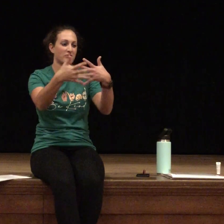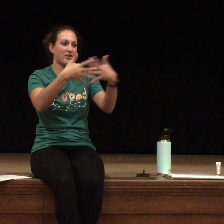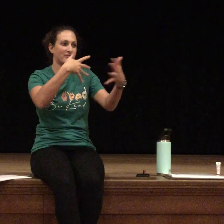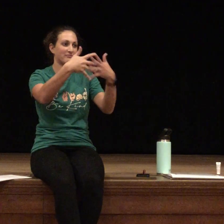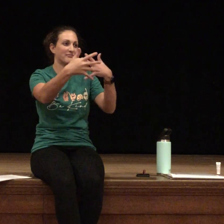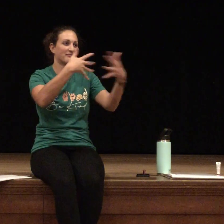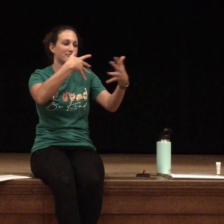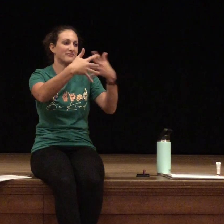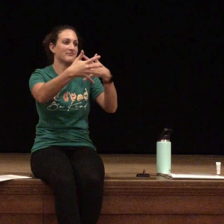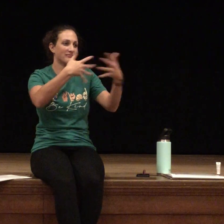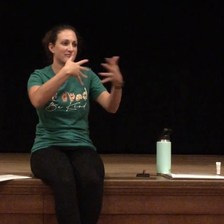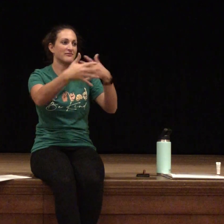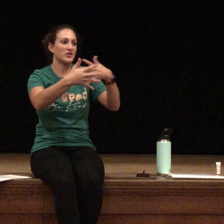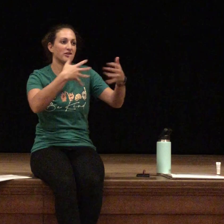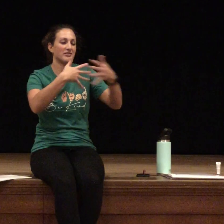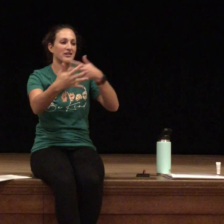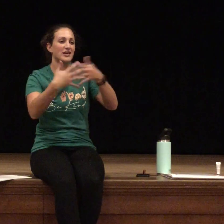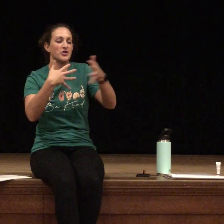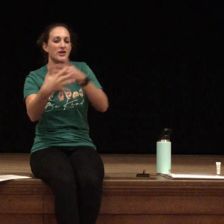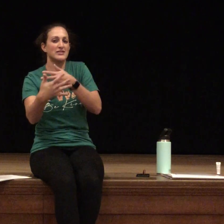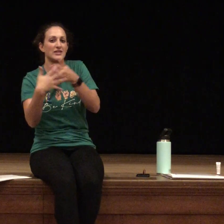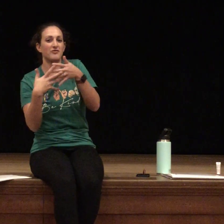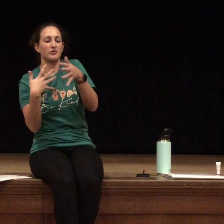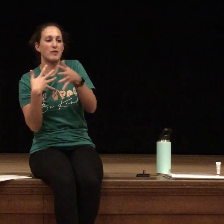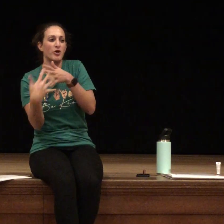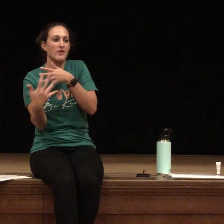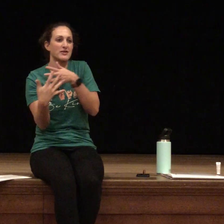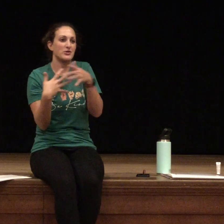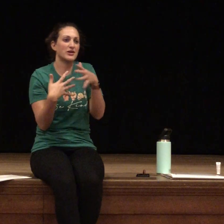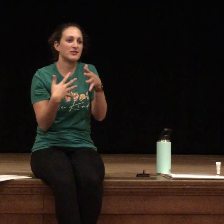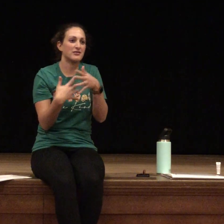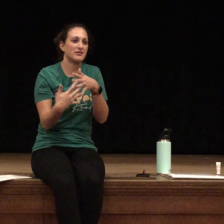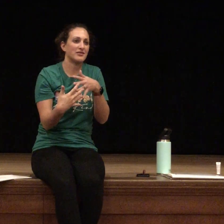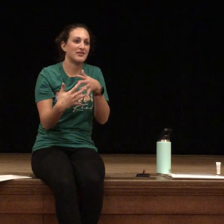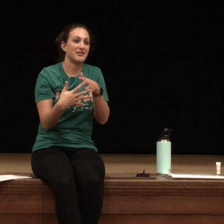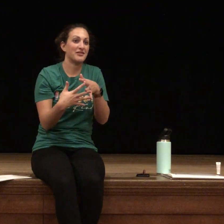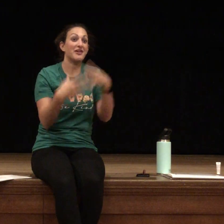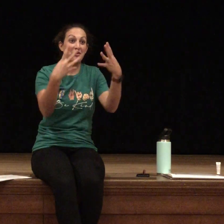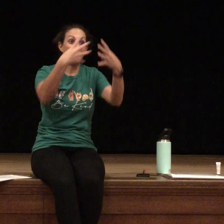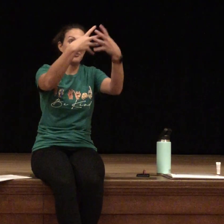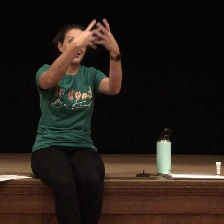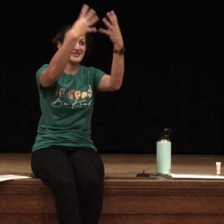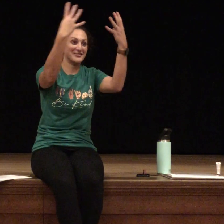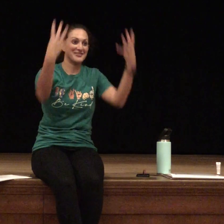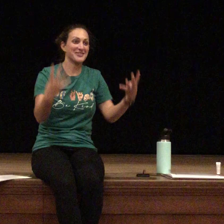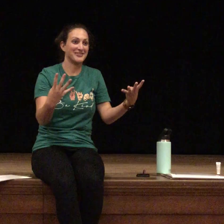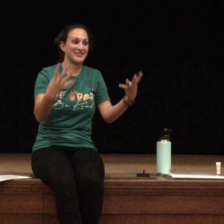Gray. Good. Did I show you guys the sign for rainbow last week? Oh, I did. Good.